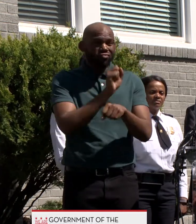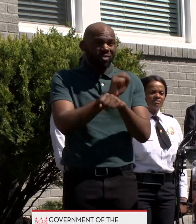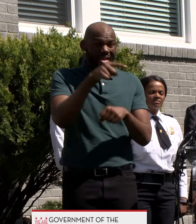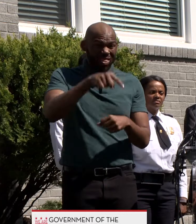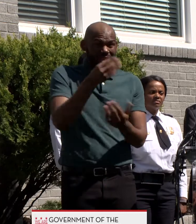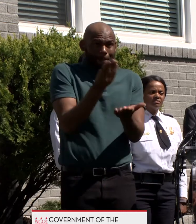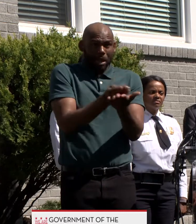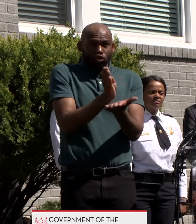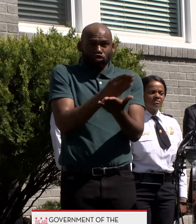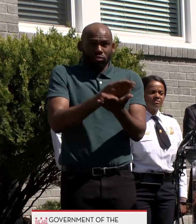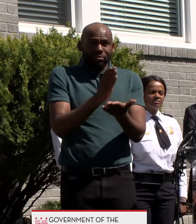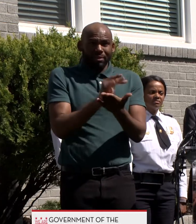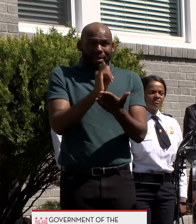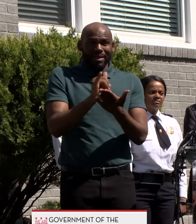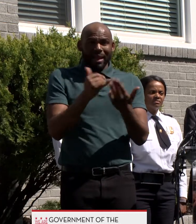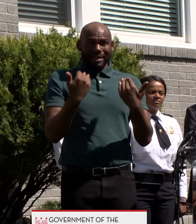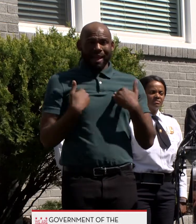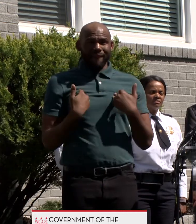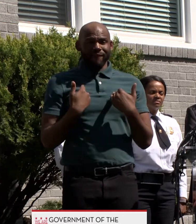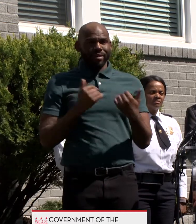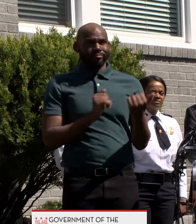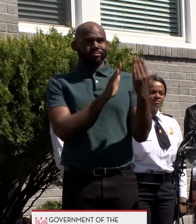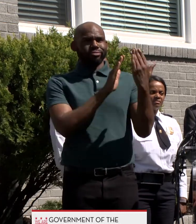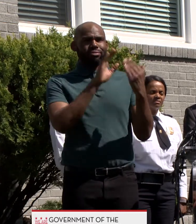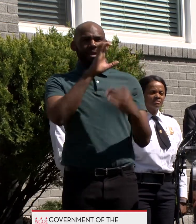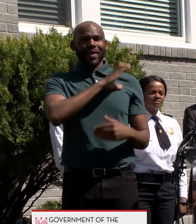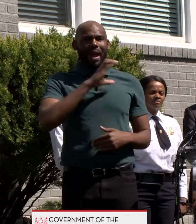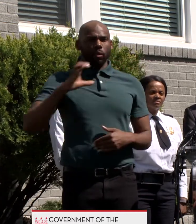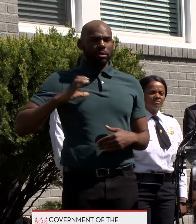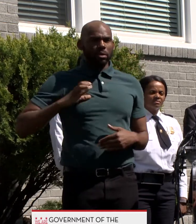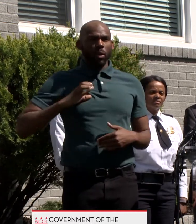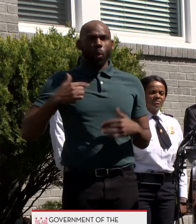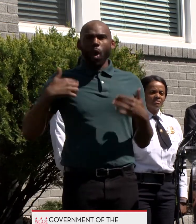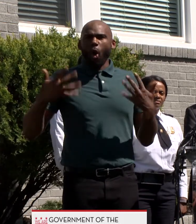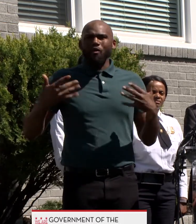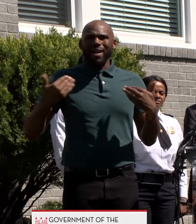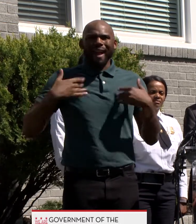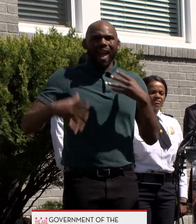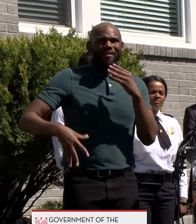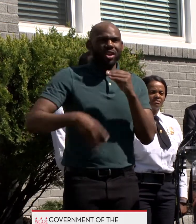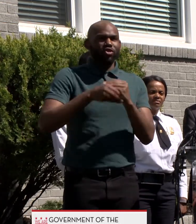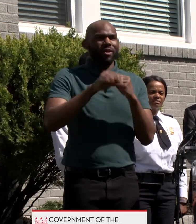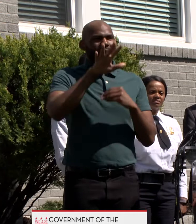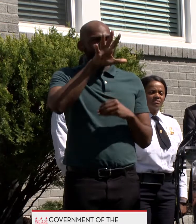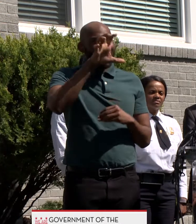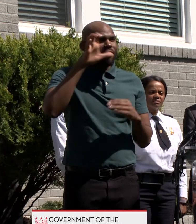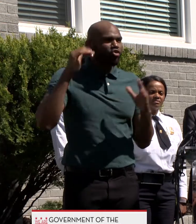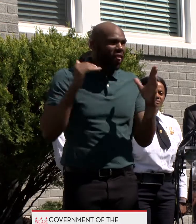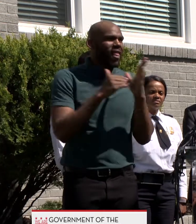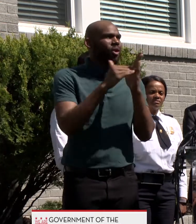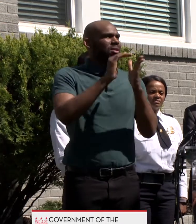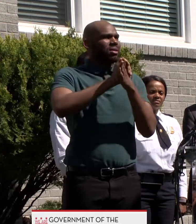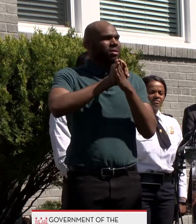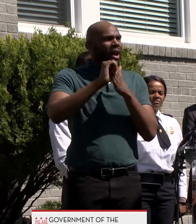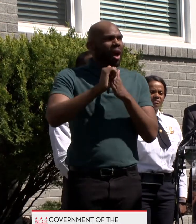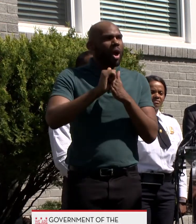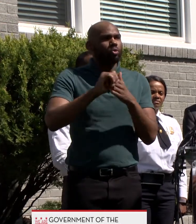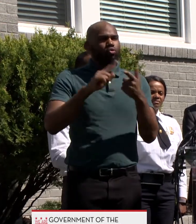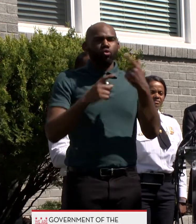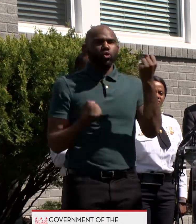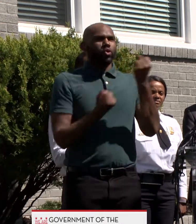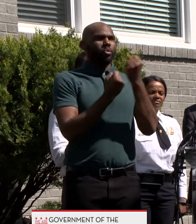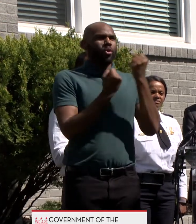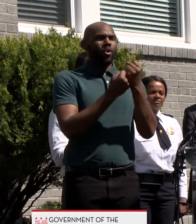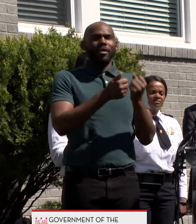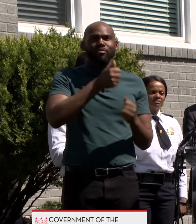this budget that's before the council right now, we already have an additional $500,000 to support